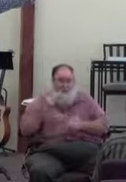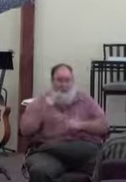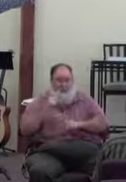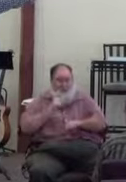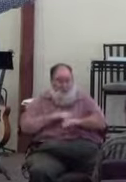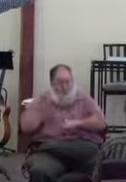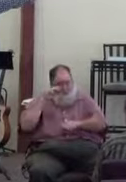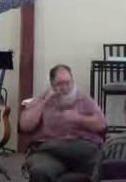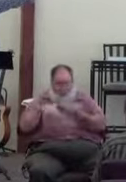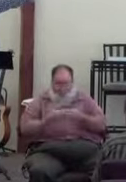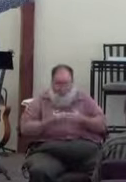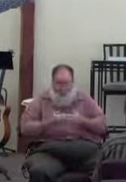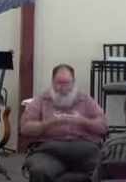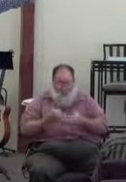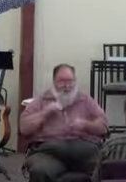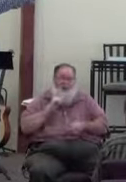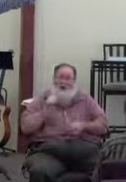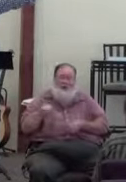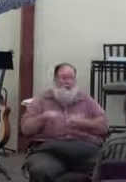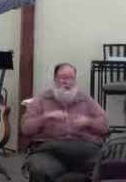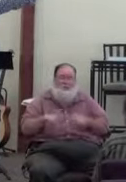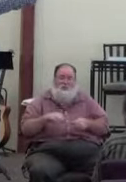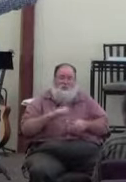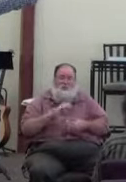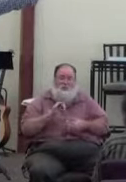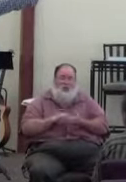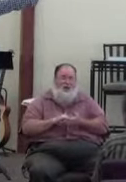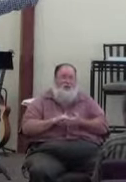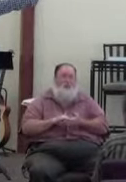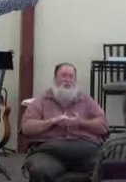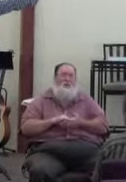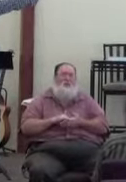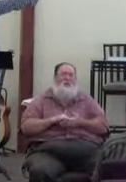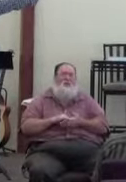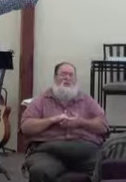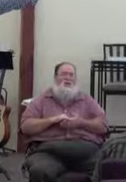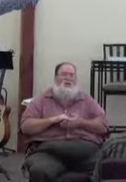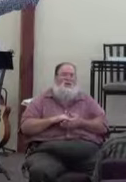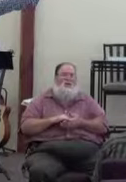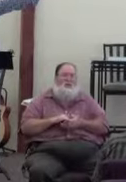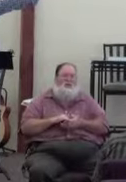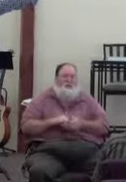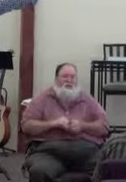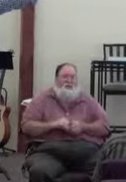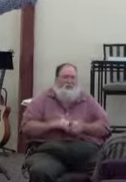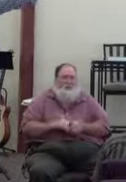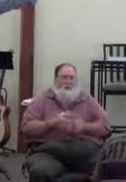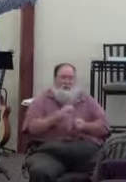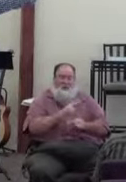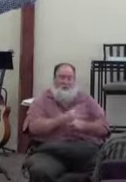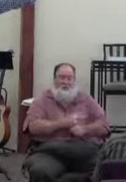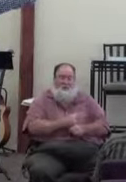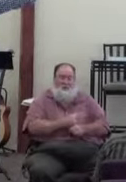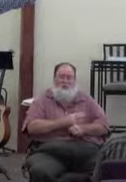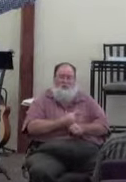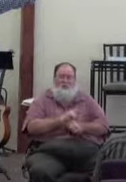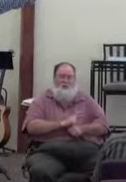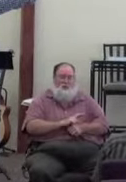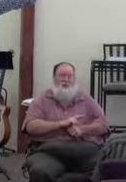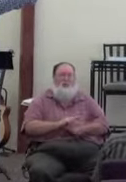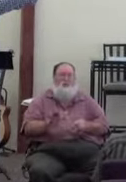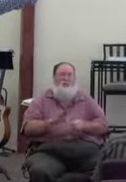go through that ritual all the time. Can you imagine what it would be like to